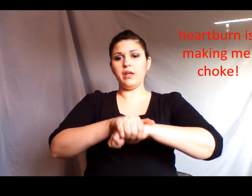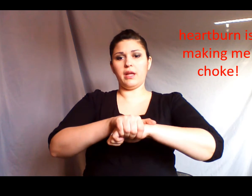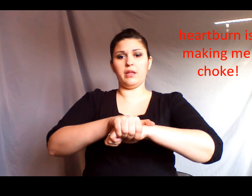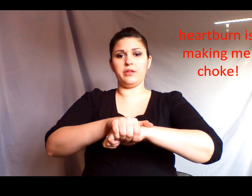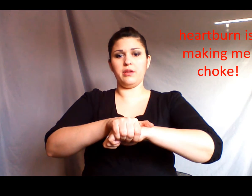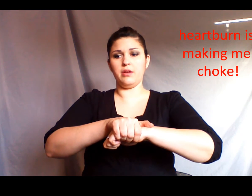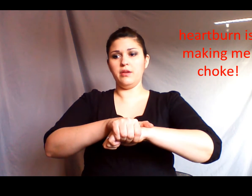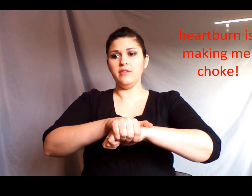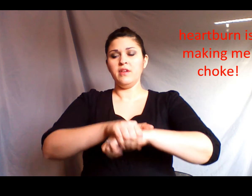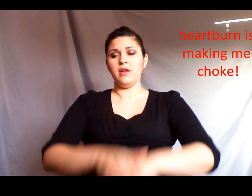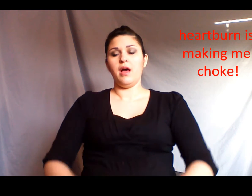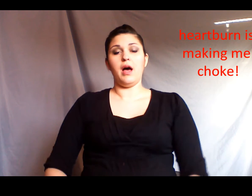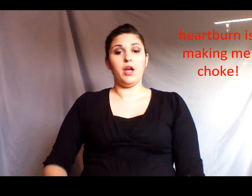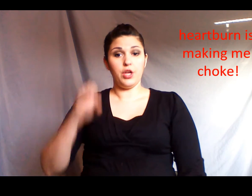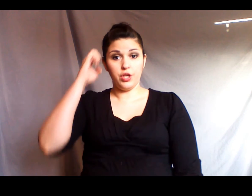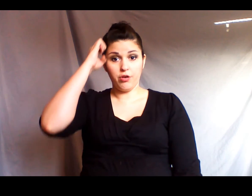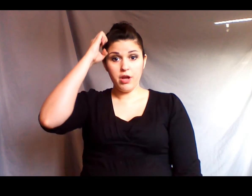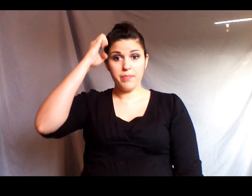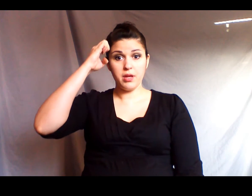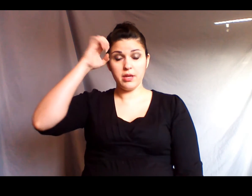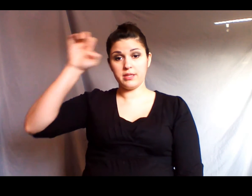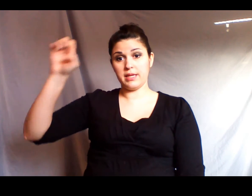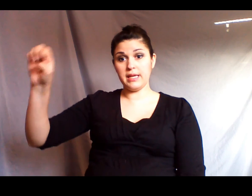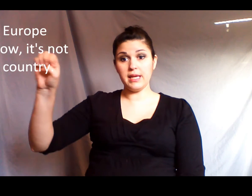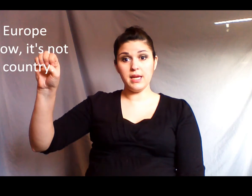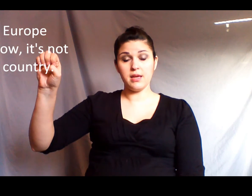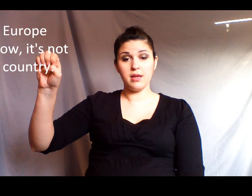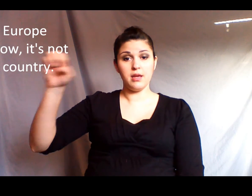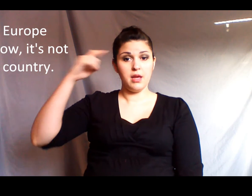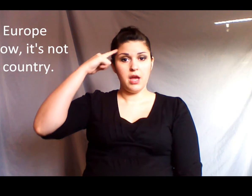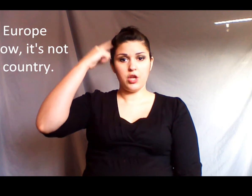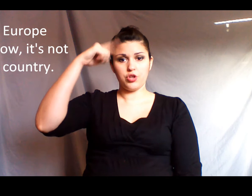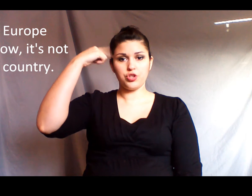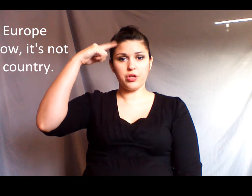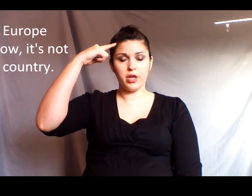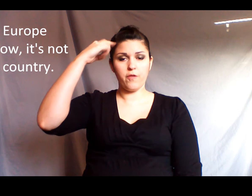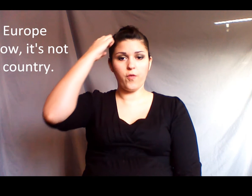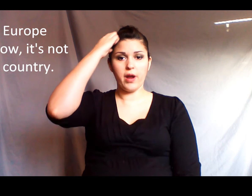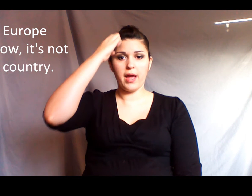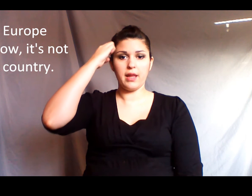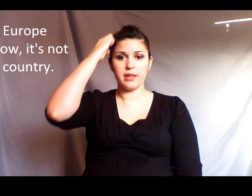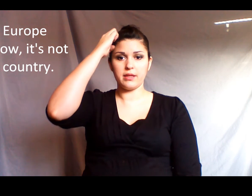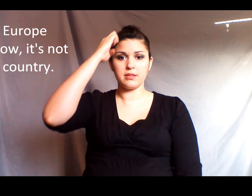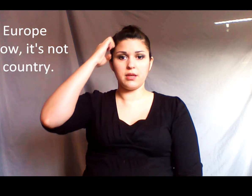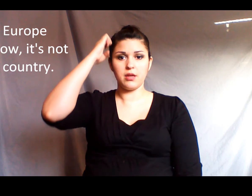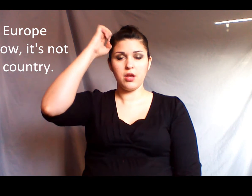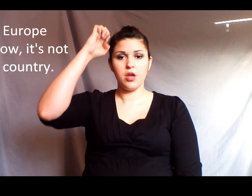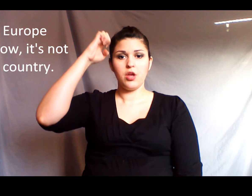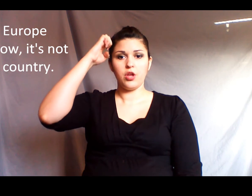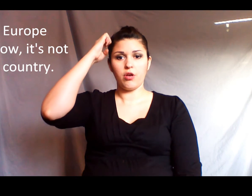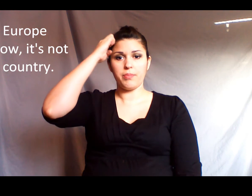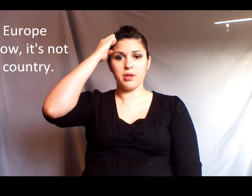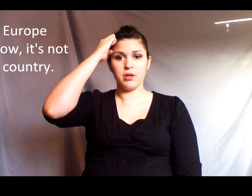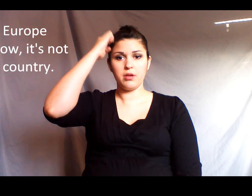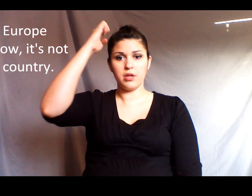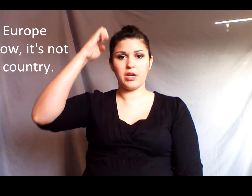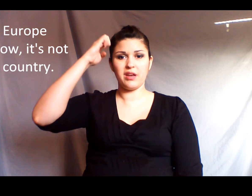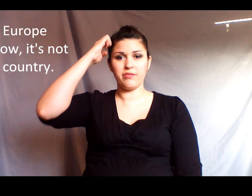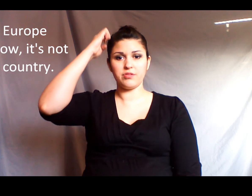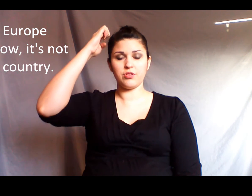England. Europe is the E, and you're circling your forehead like this. Europe. And you kind of circle